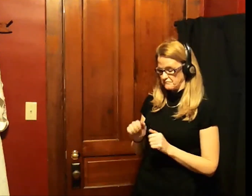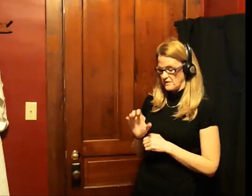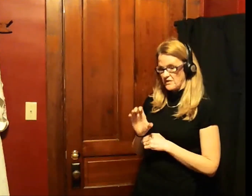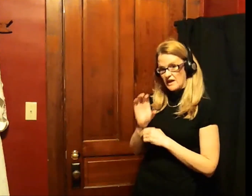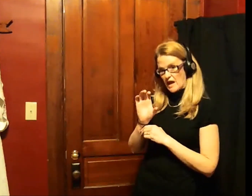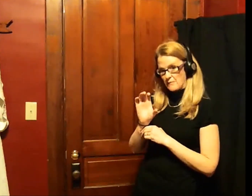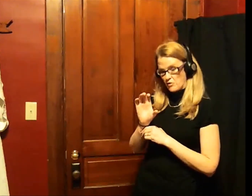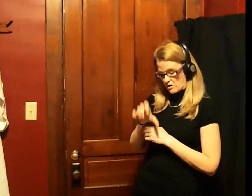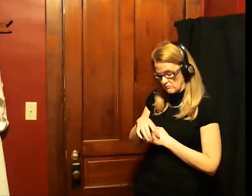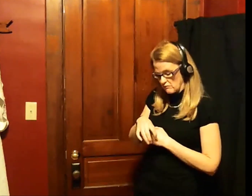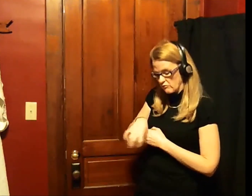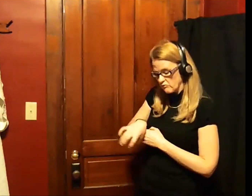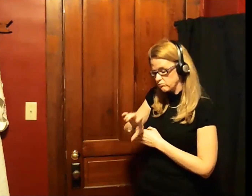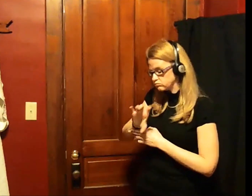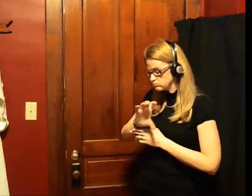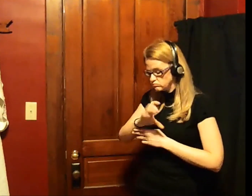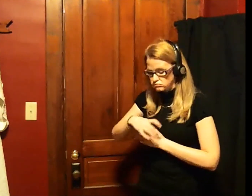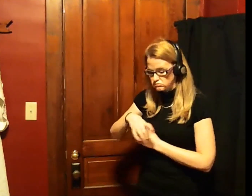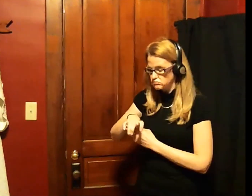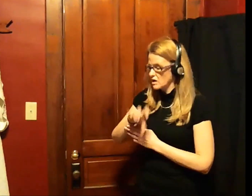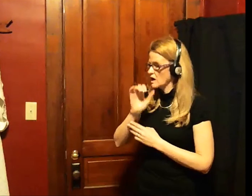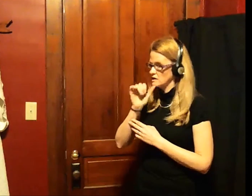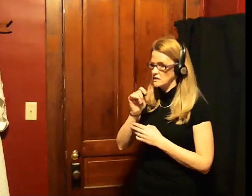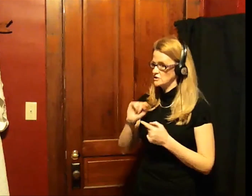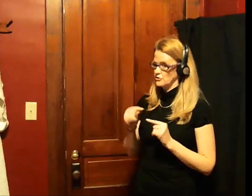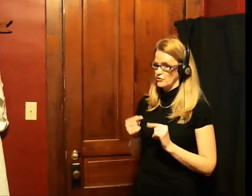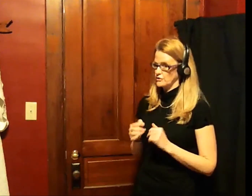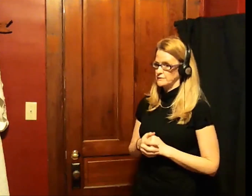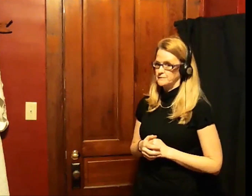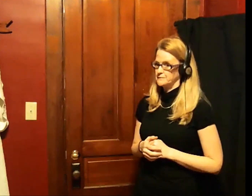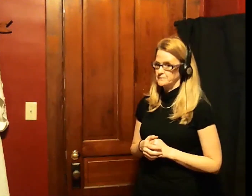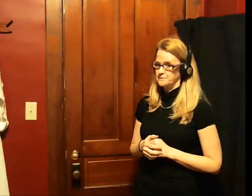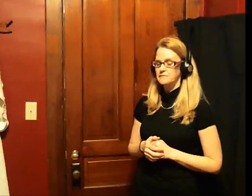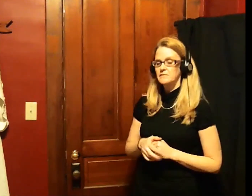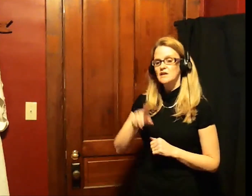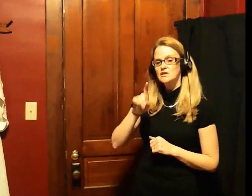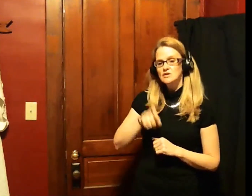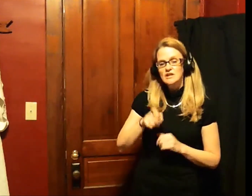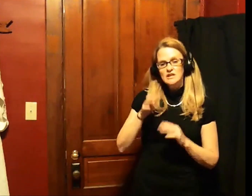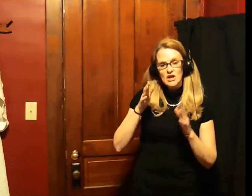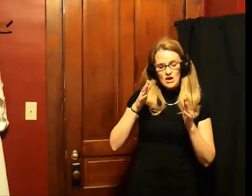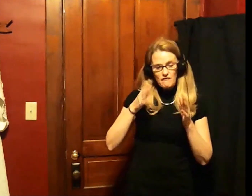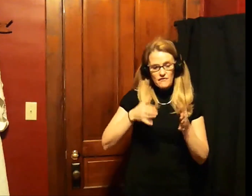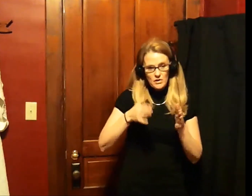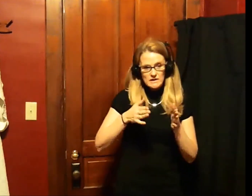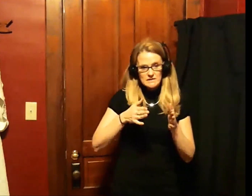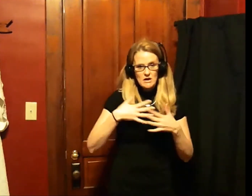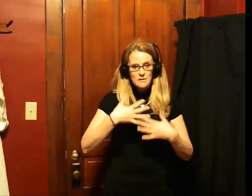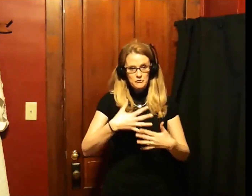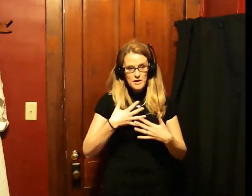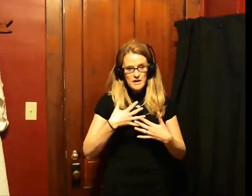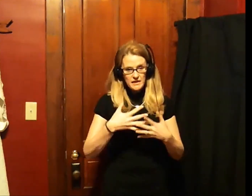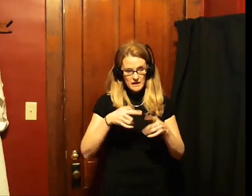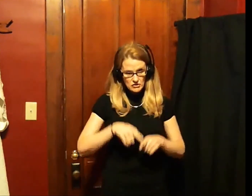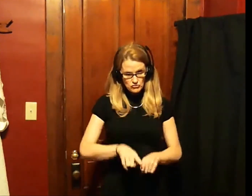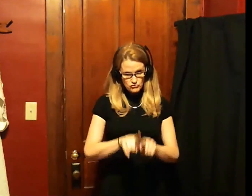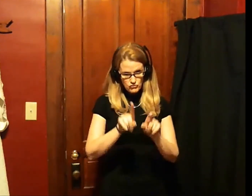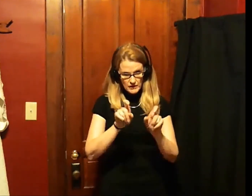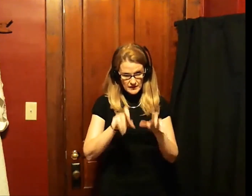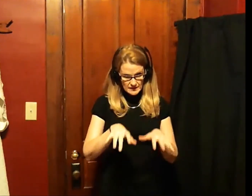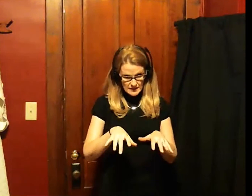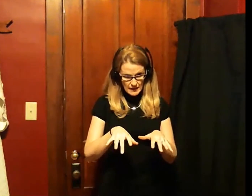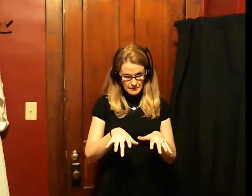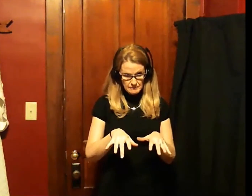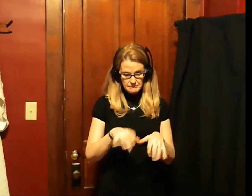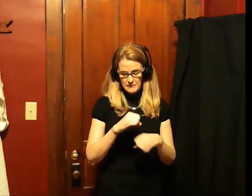the doctor can look in every corner of your stomach. This does not hurt. You need to concentrate on your